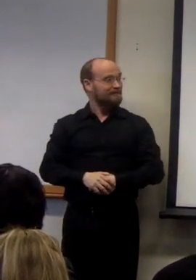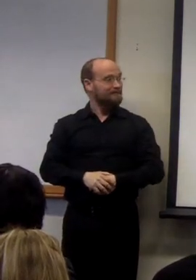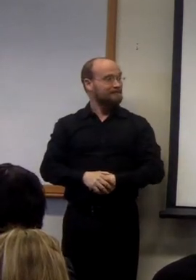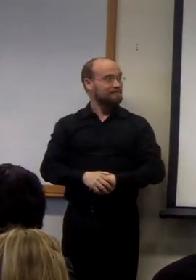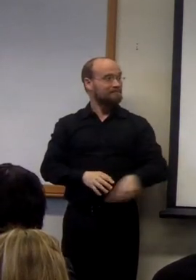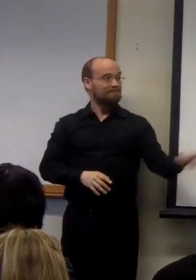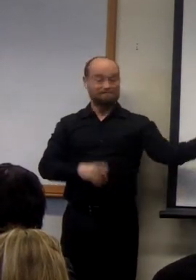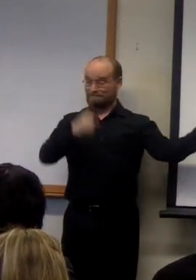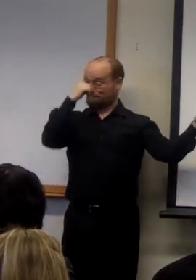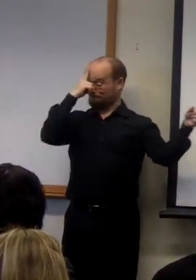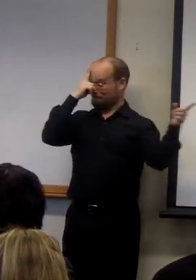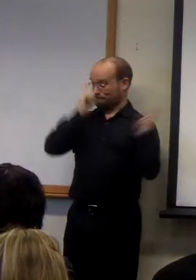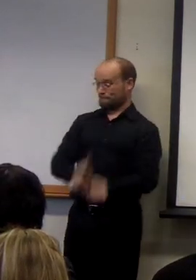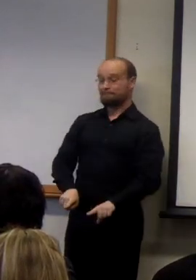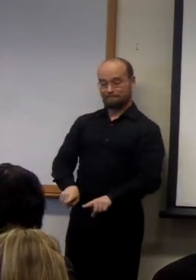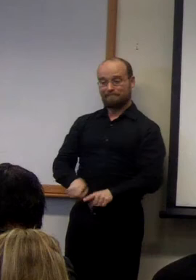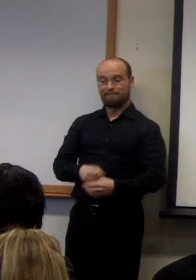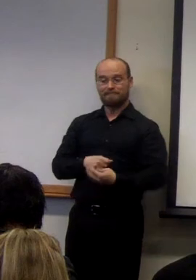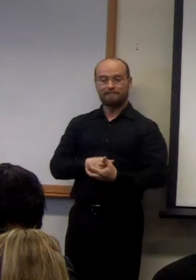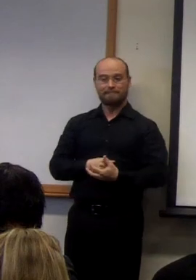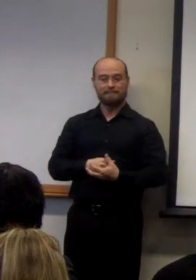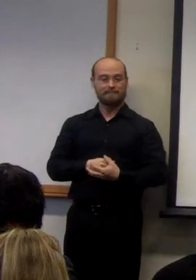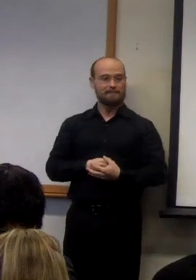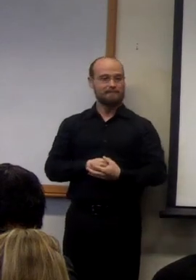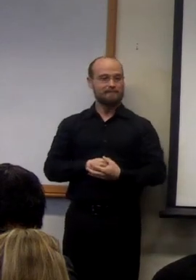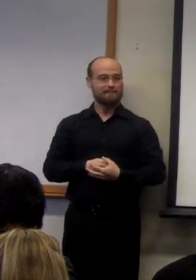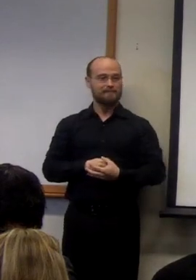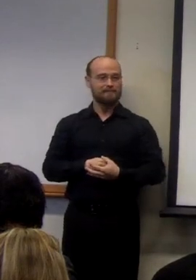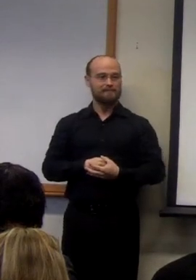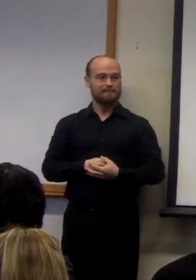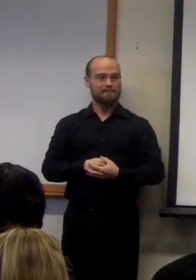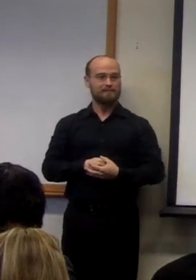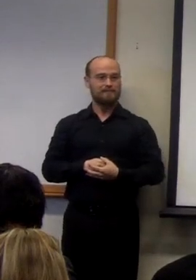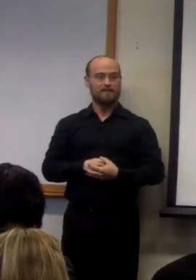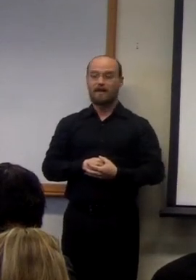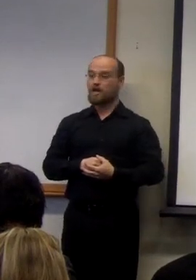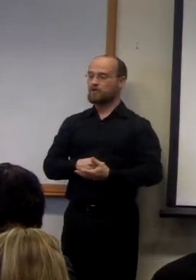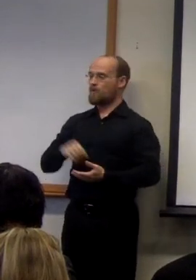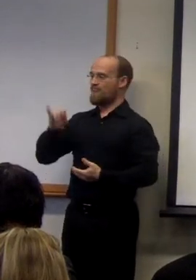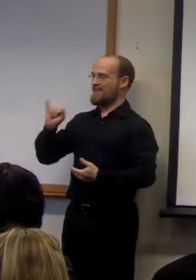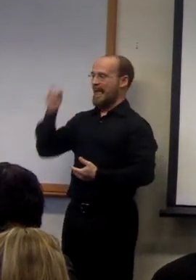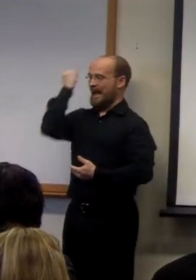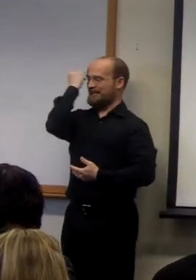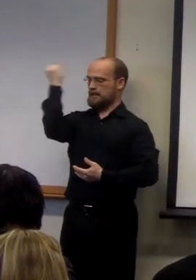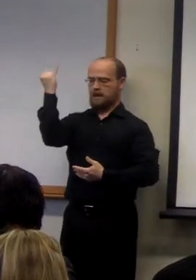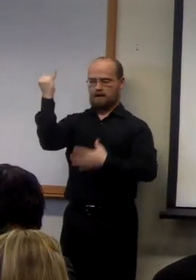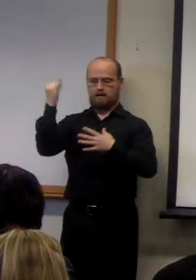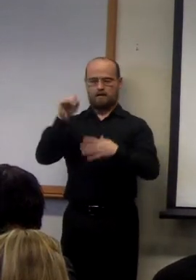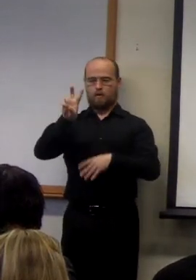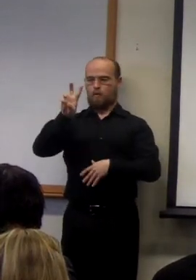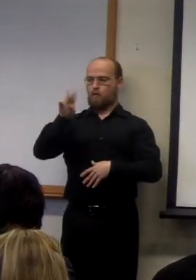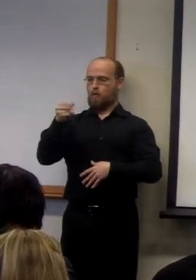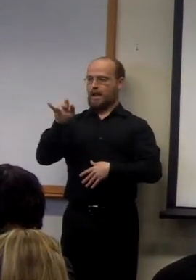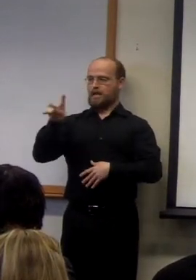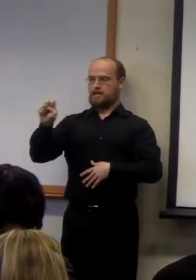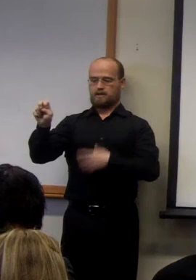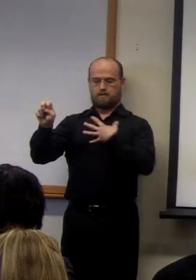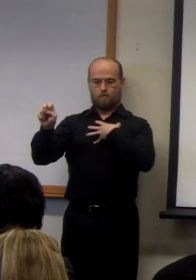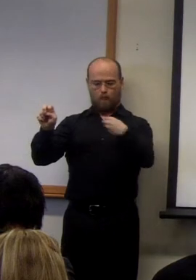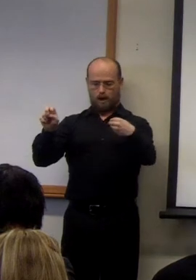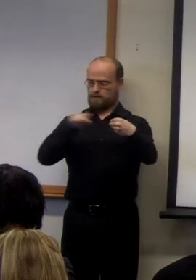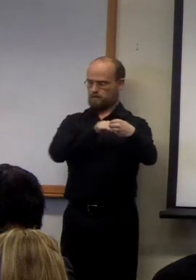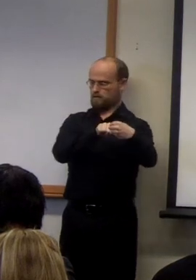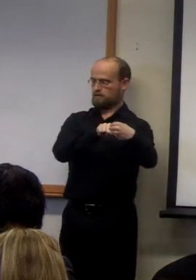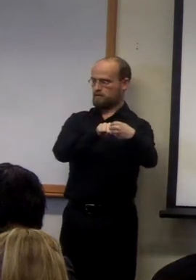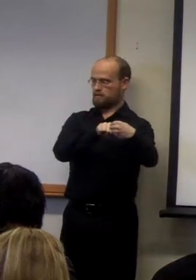I agree. Essentially, it's this idea of whiteness that makes me black. And